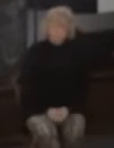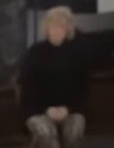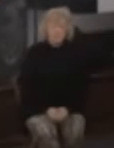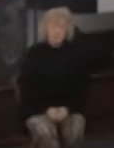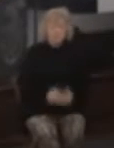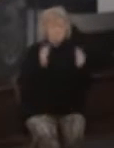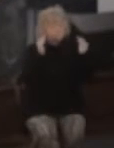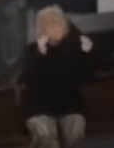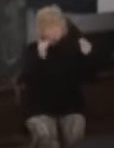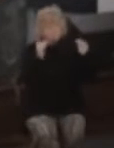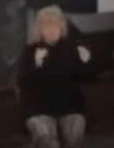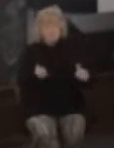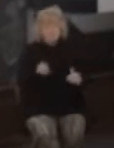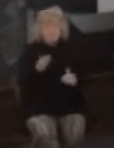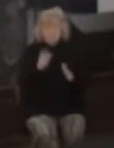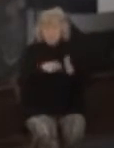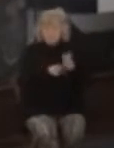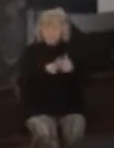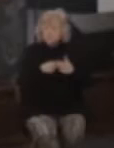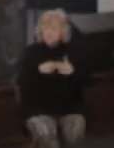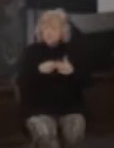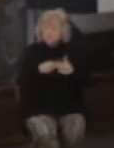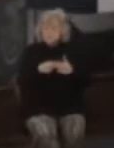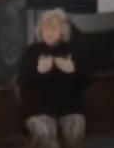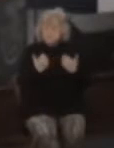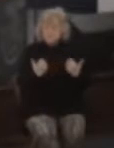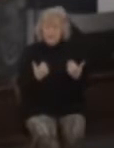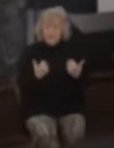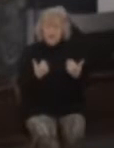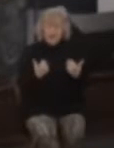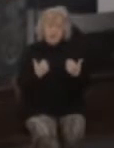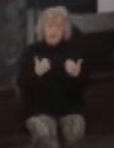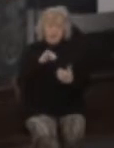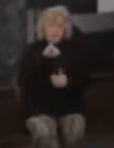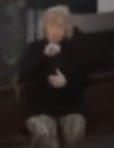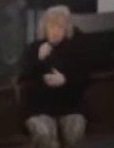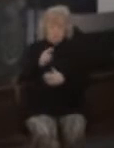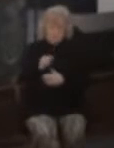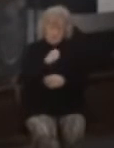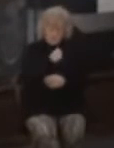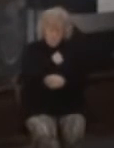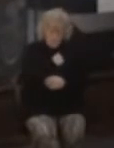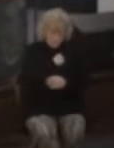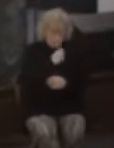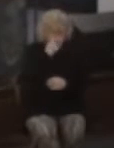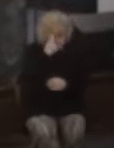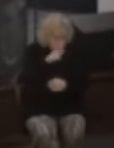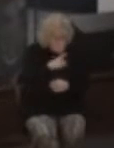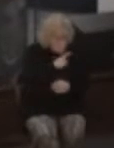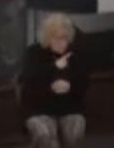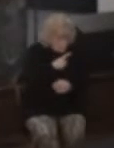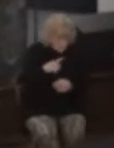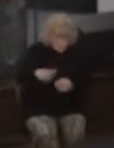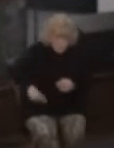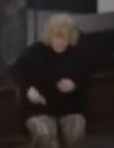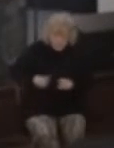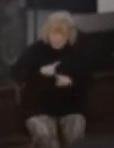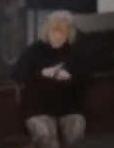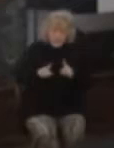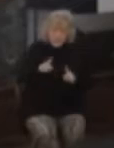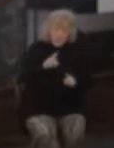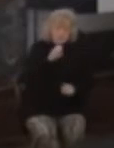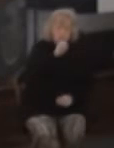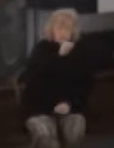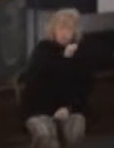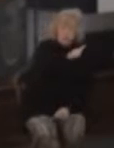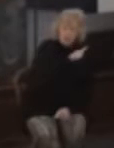the next couple of verses, now we're moving from Jonathan's love for David to Saul's jealousy